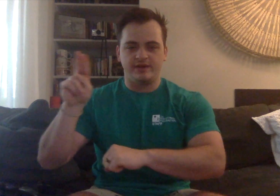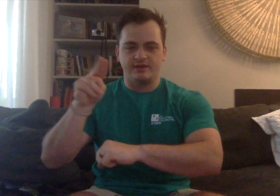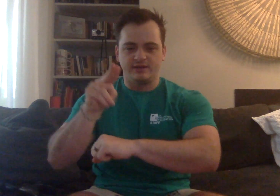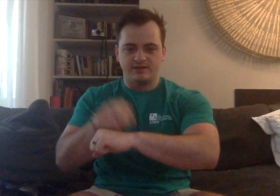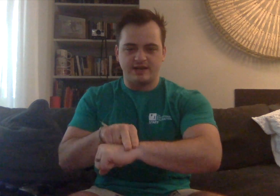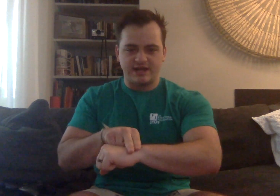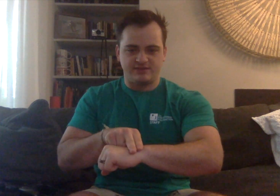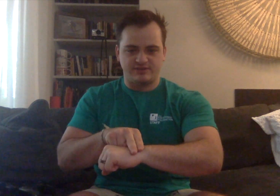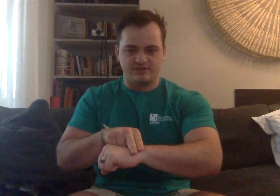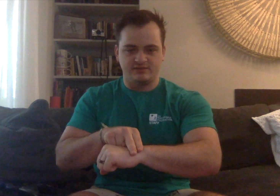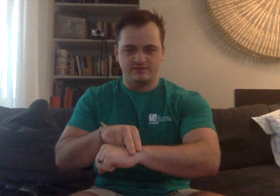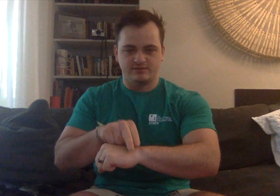one nation,